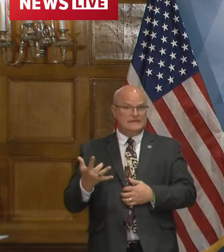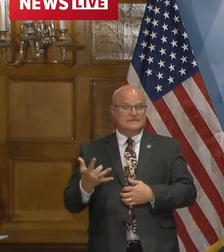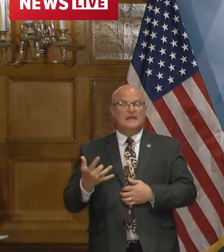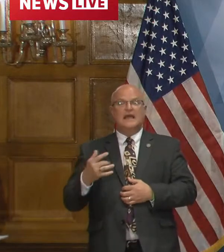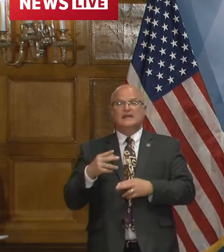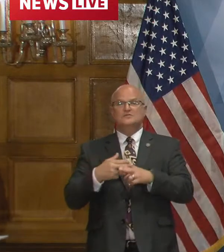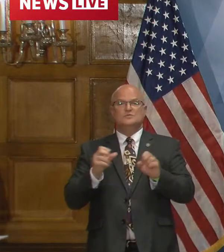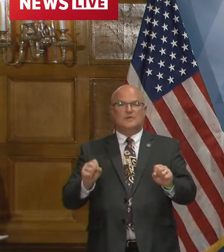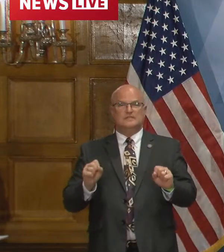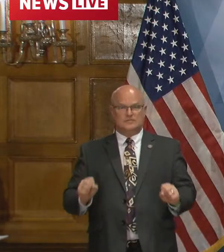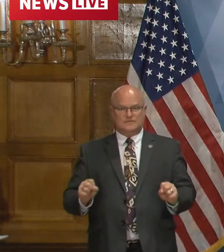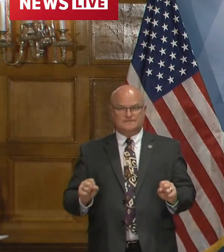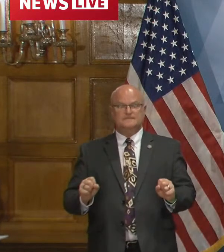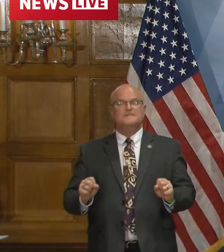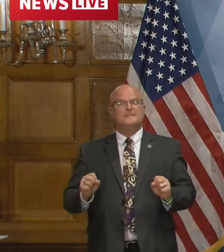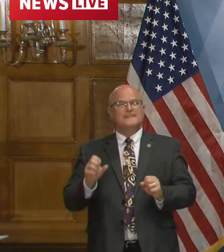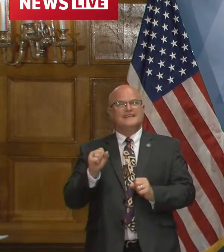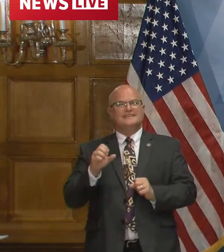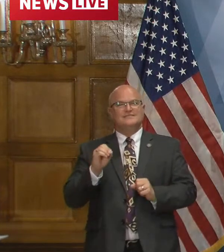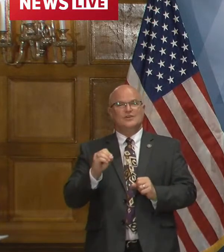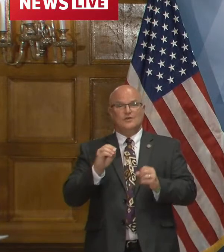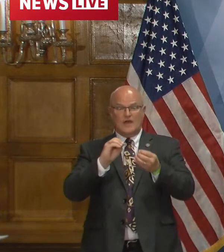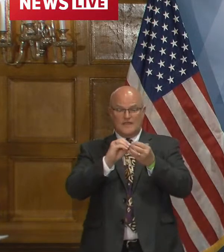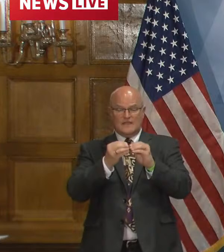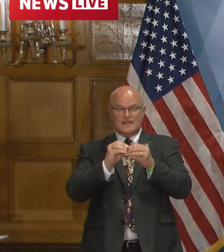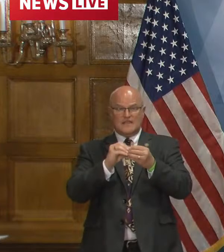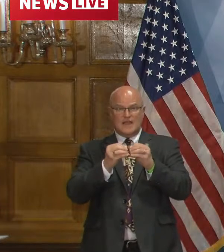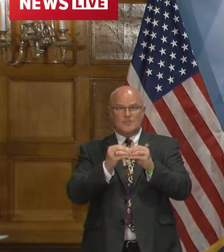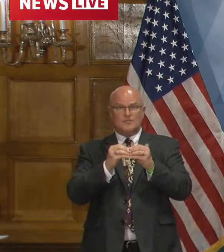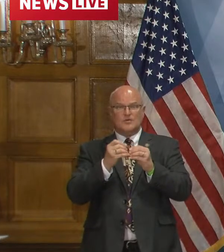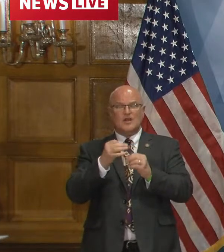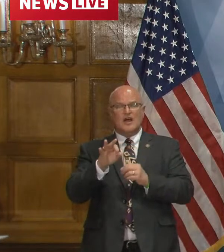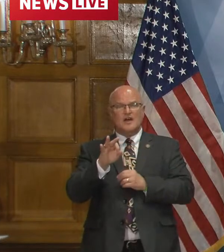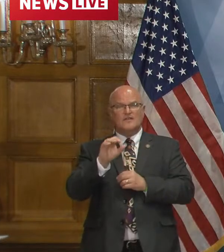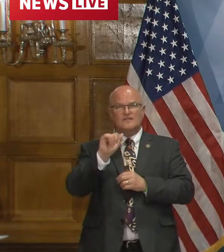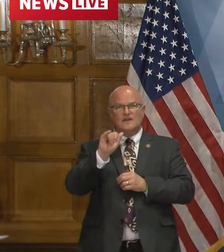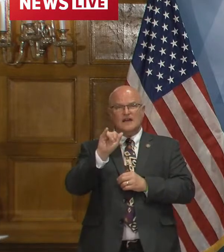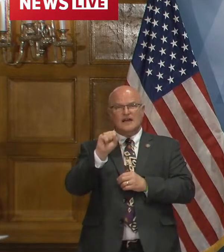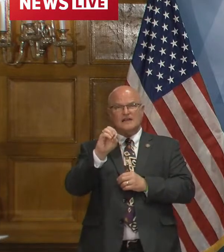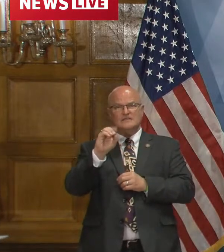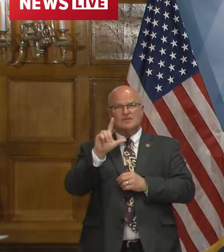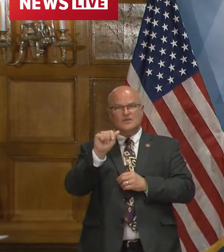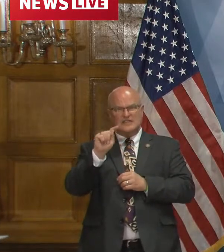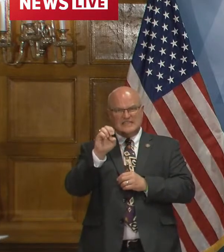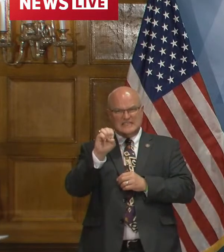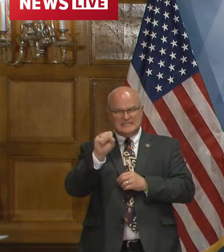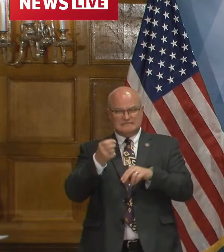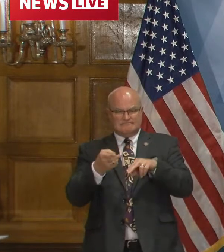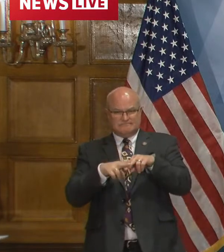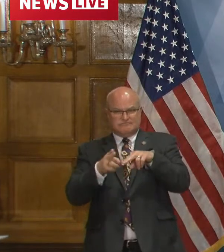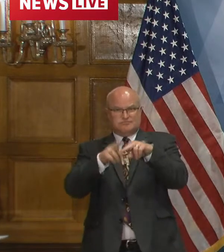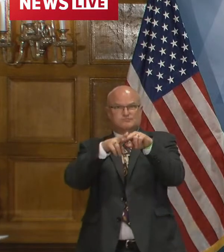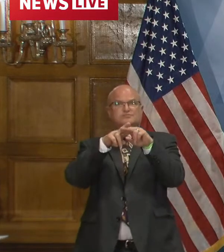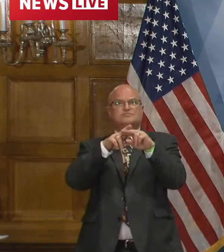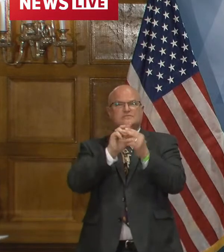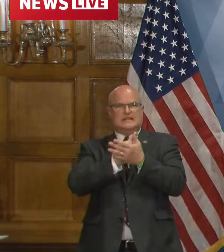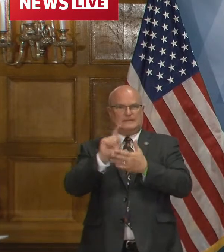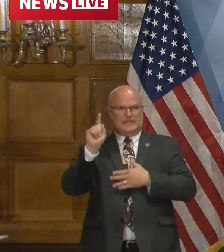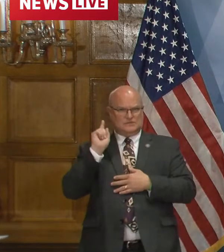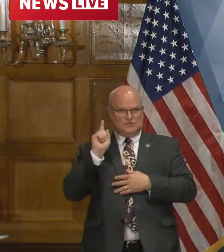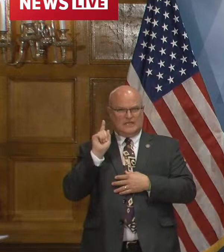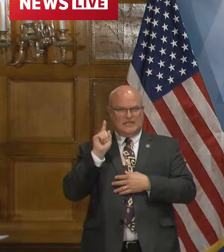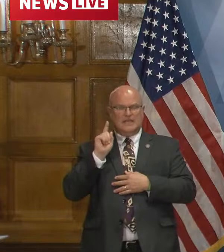do it as soon as possible. So our number of isolates for variants has increased dramatically in the last